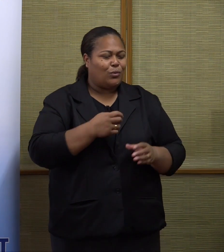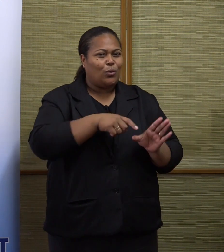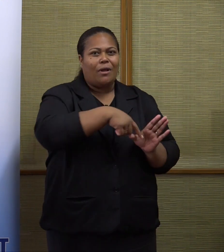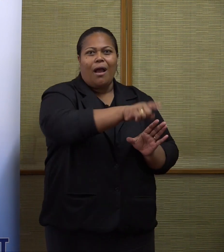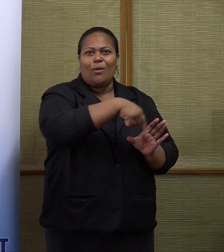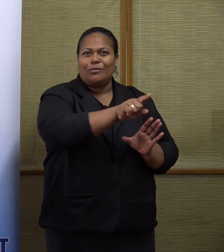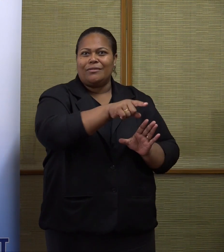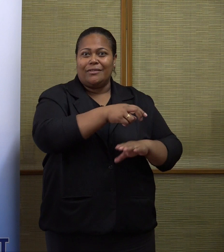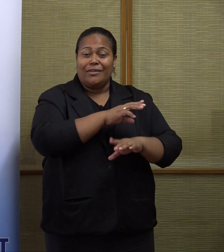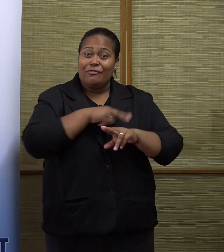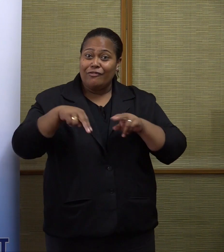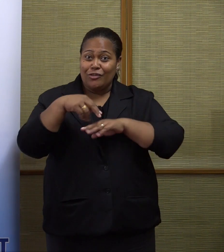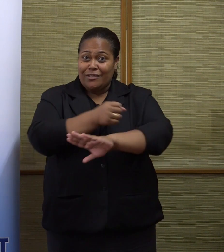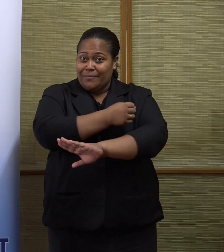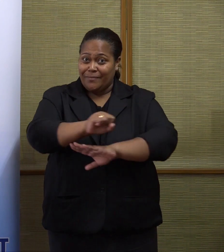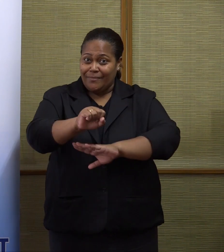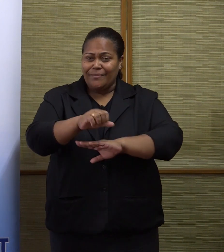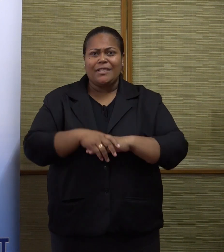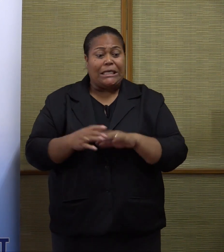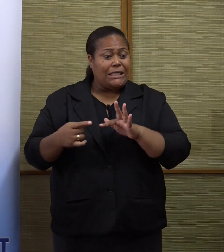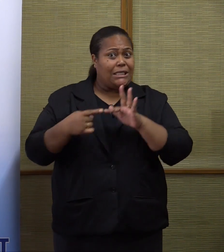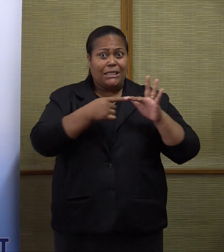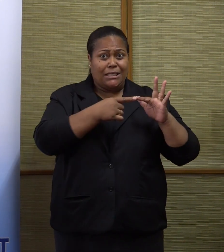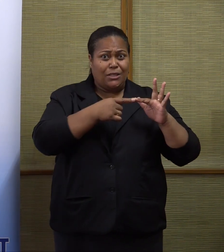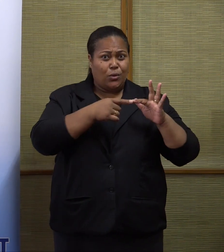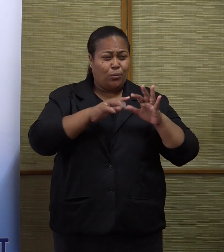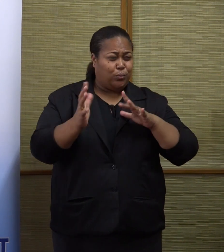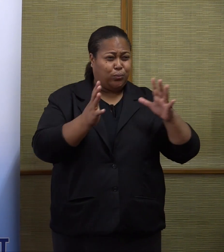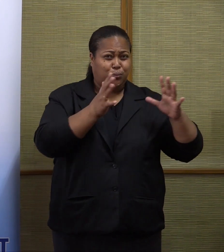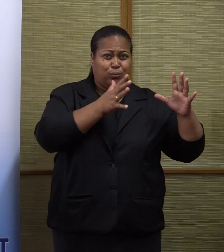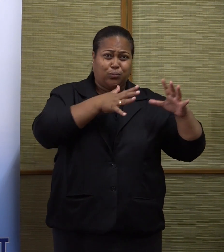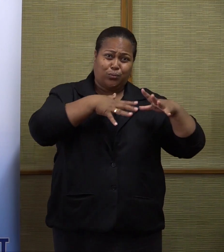waters. After an eastward shift, more than